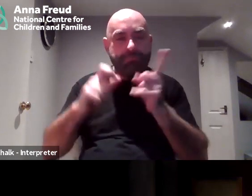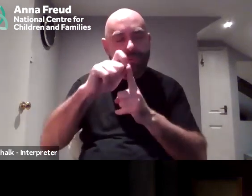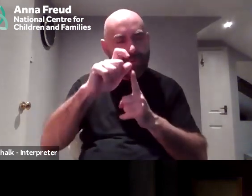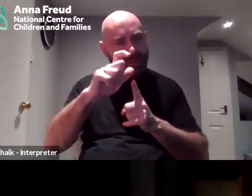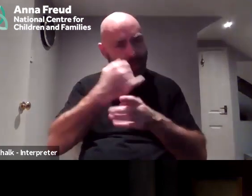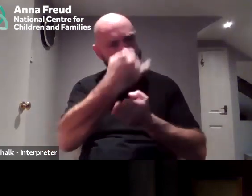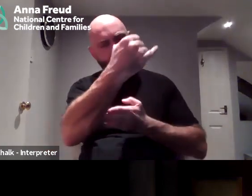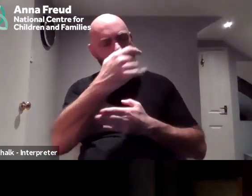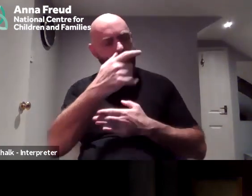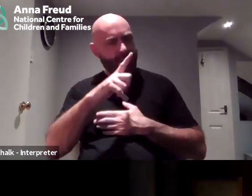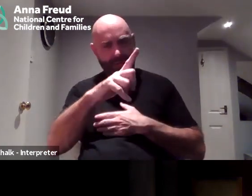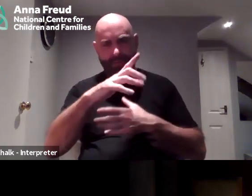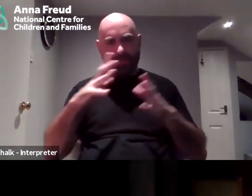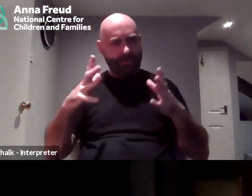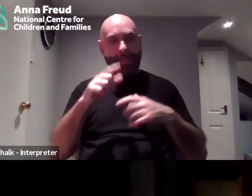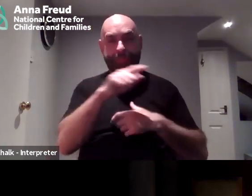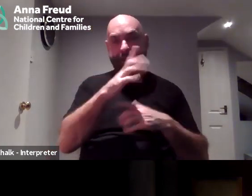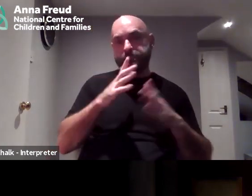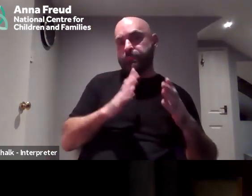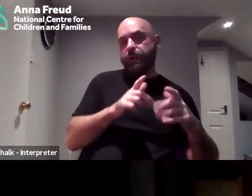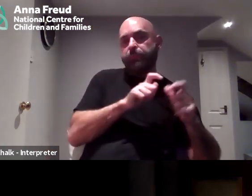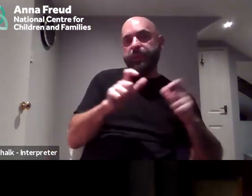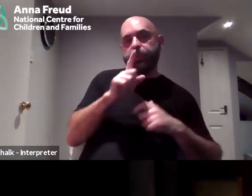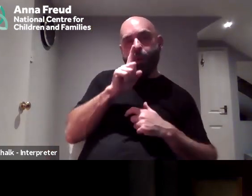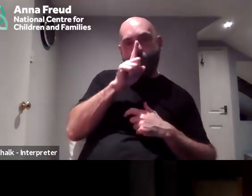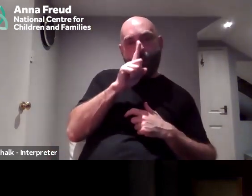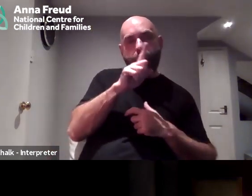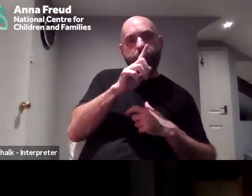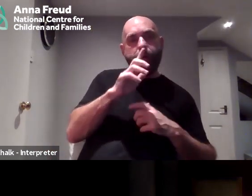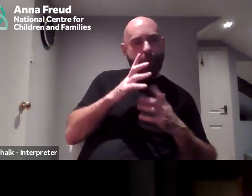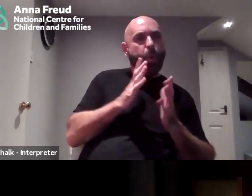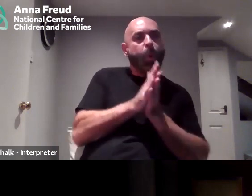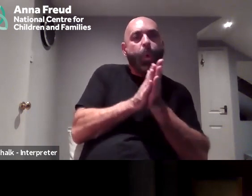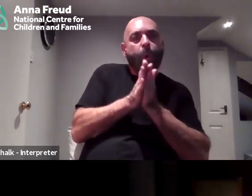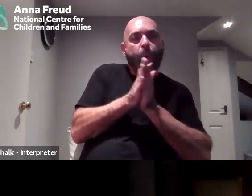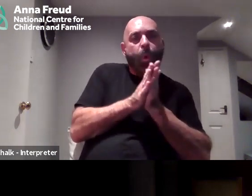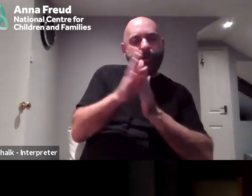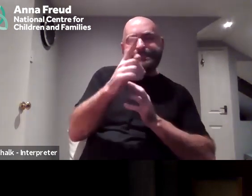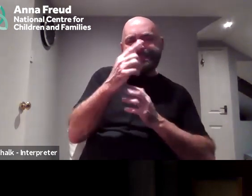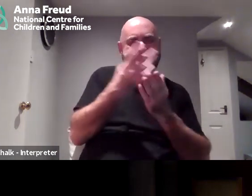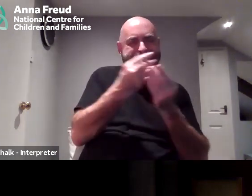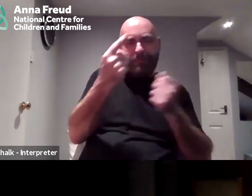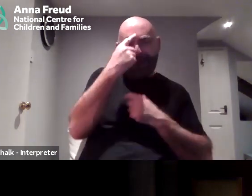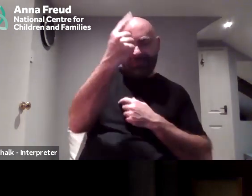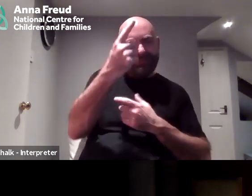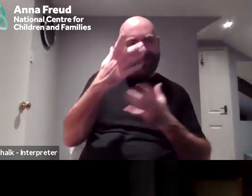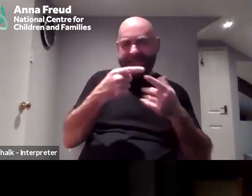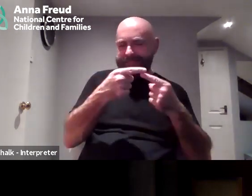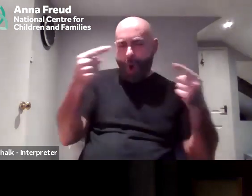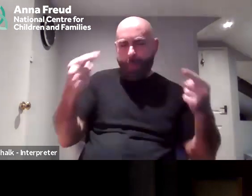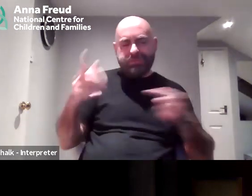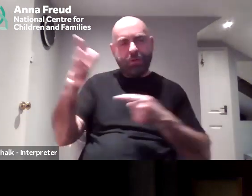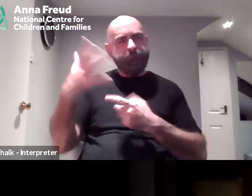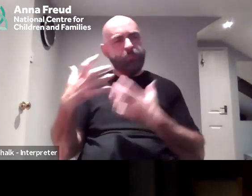interests of a very powerful group. So I think we've got some of that going on. There's some ideology which is antithetical to the